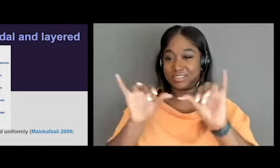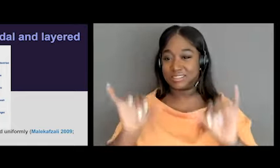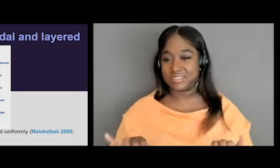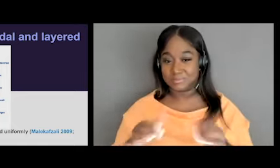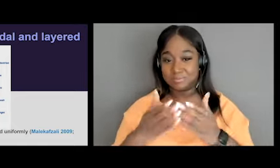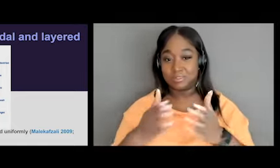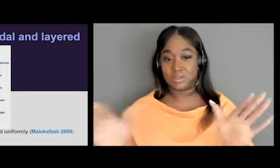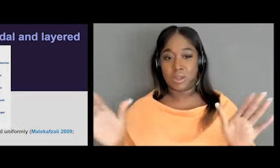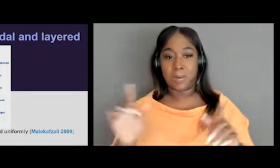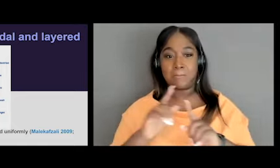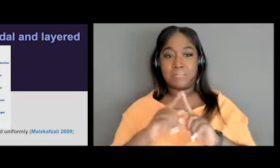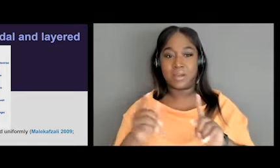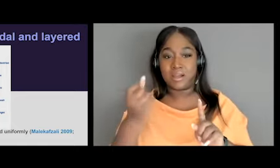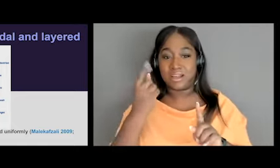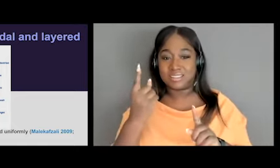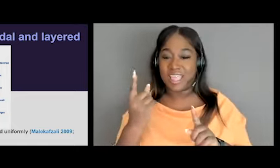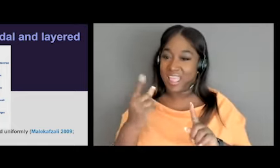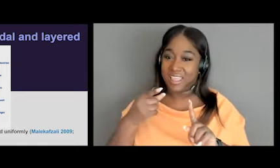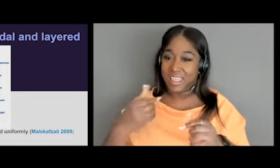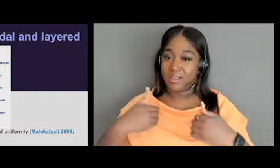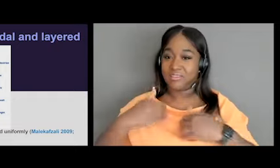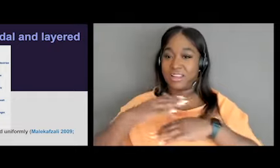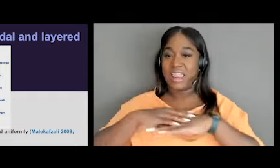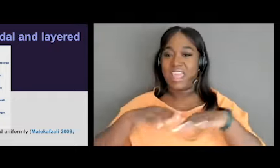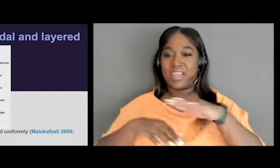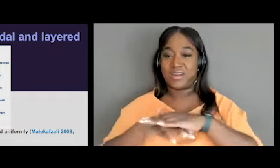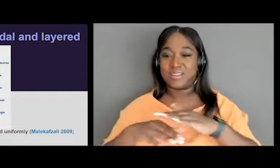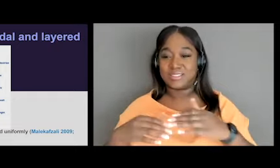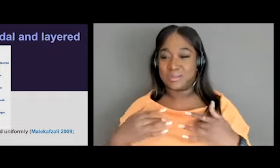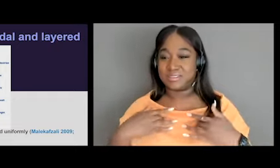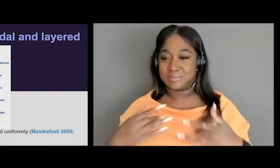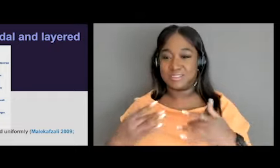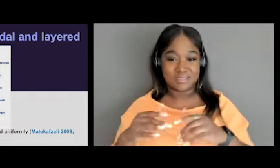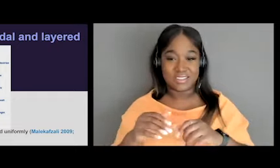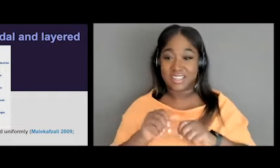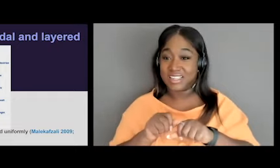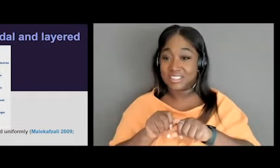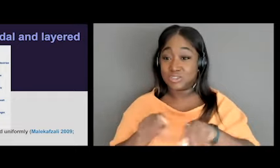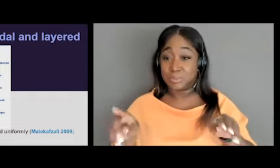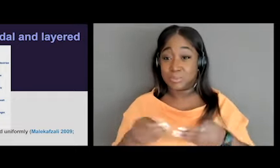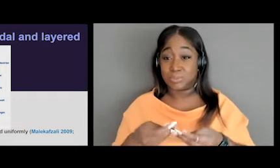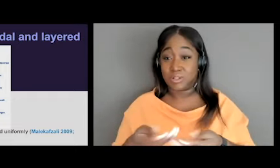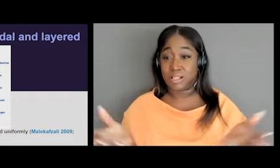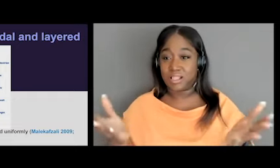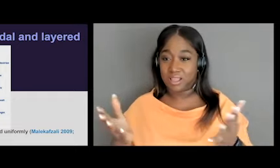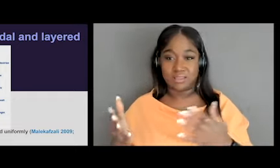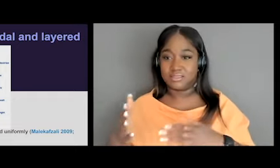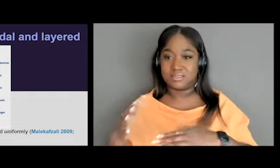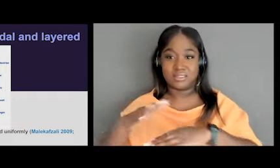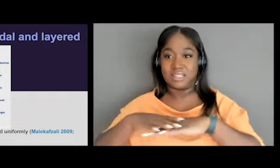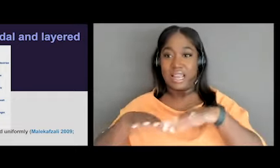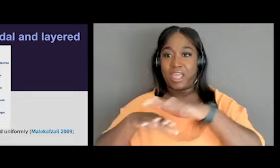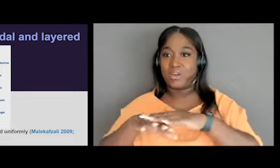distributed uniformly. And there are obviously studies to support that. But does that necessarily mean that it is not